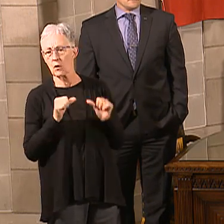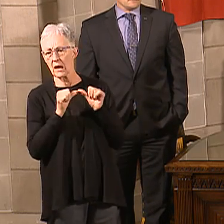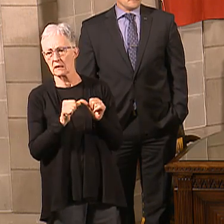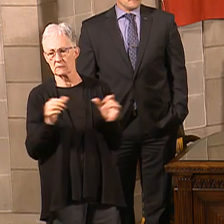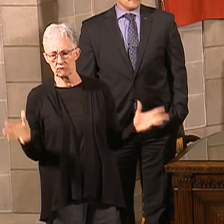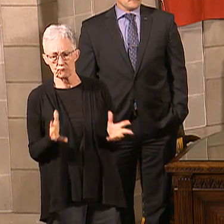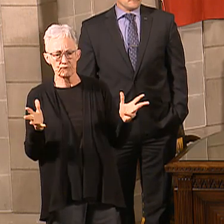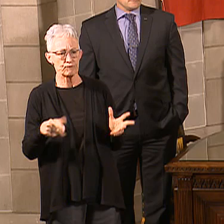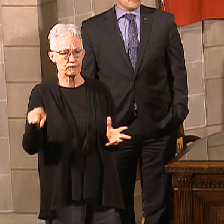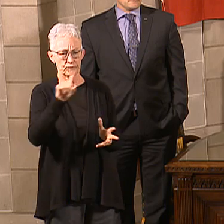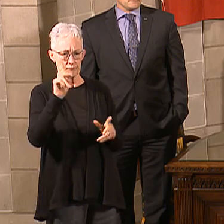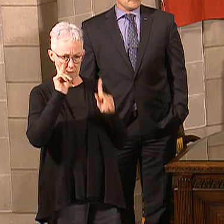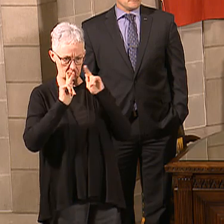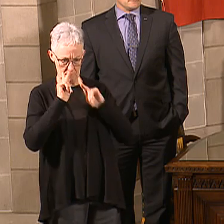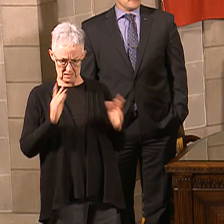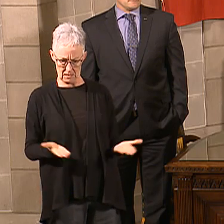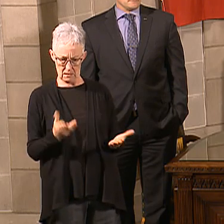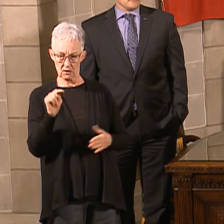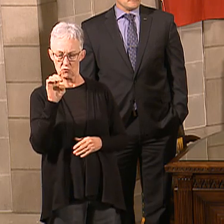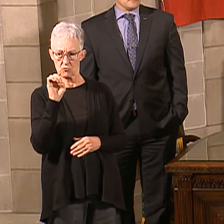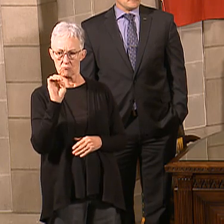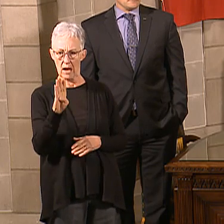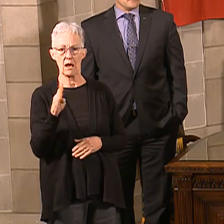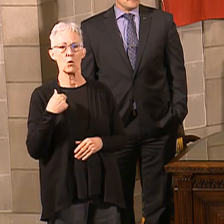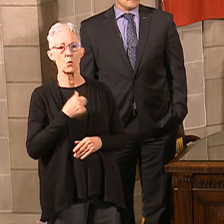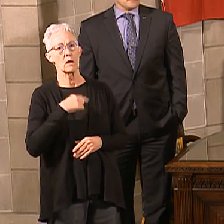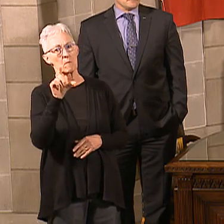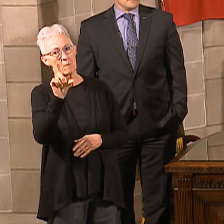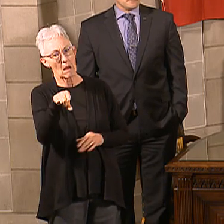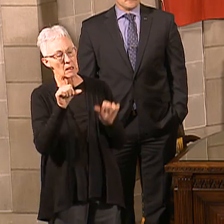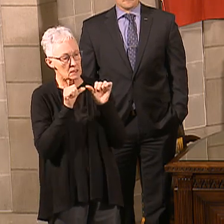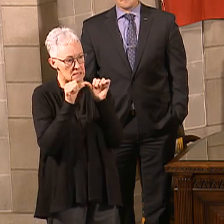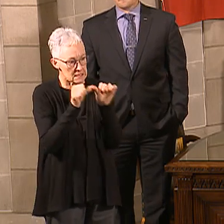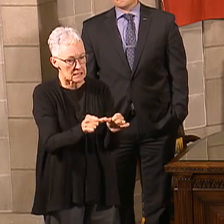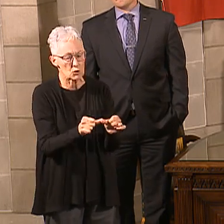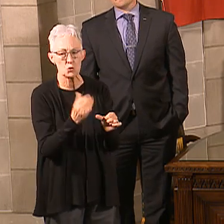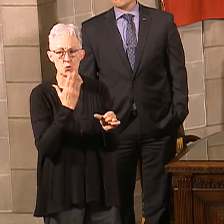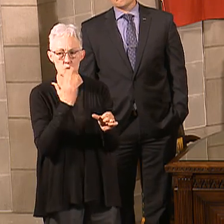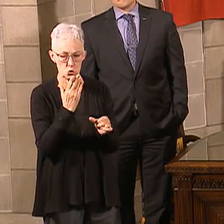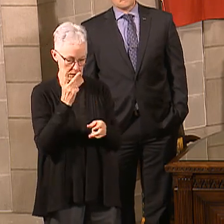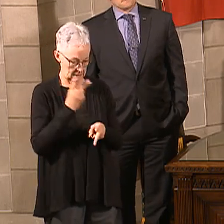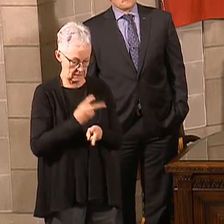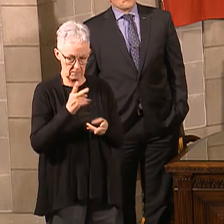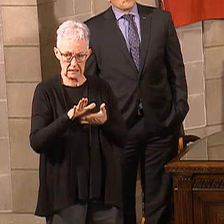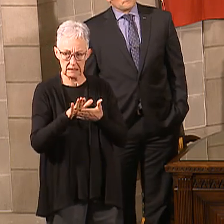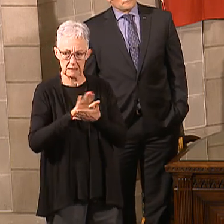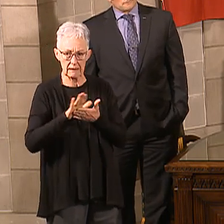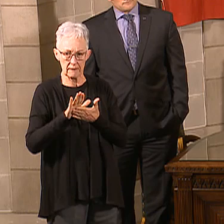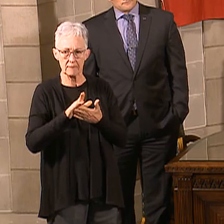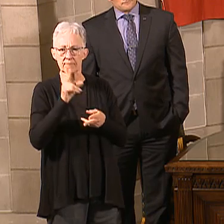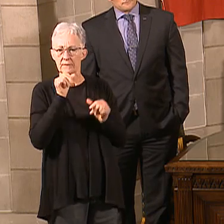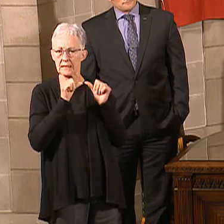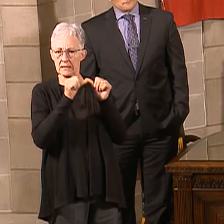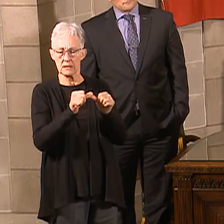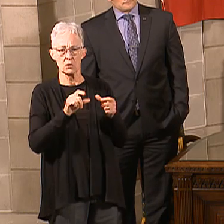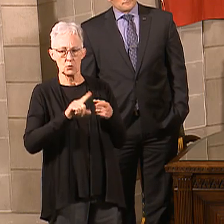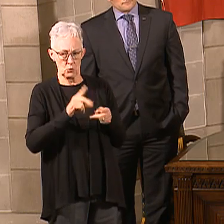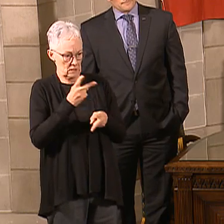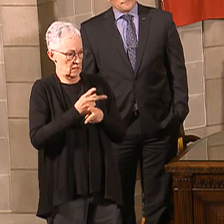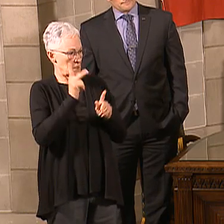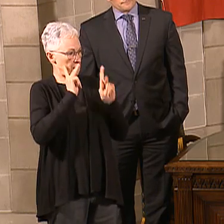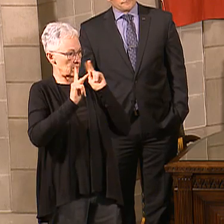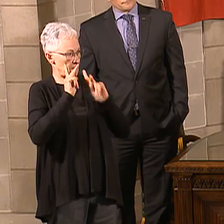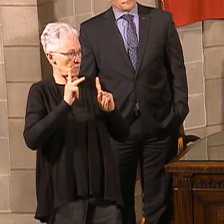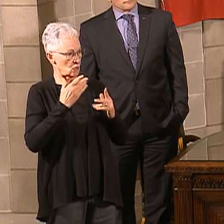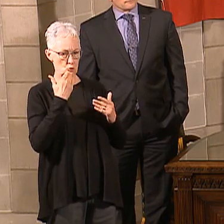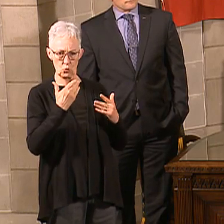that we need to continue to follow those good hygiene methods, right? We want to make sure that we continue to keep people healthy